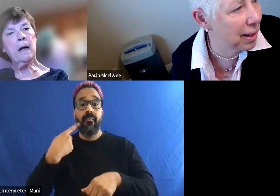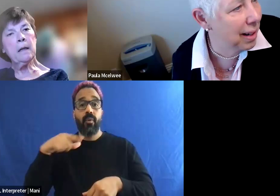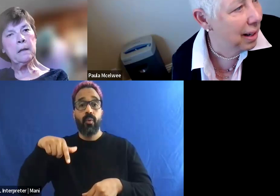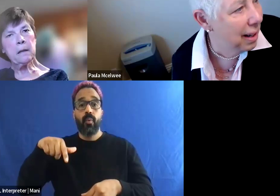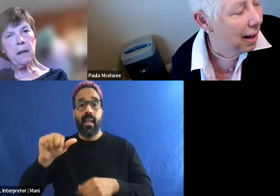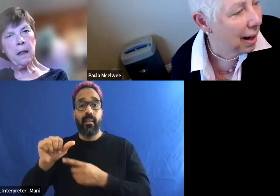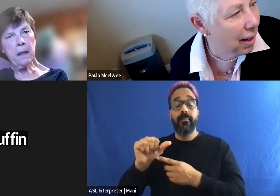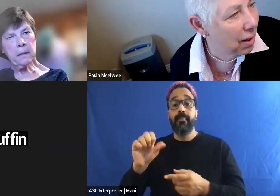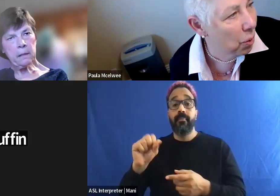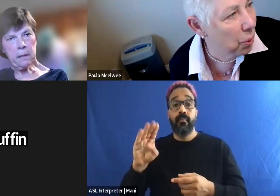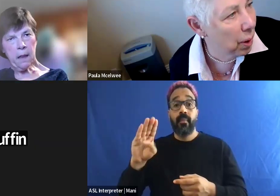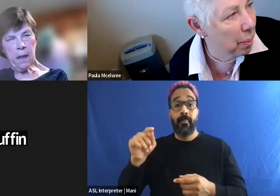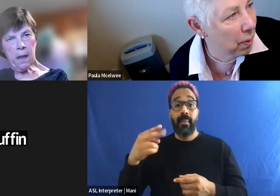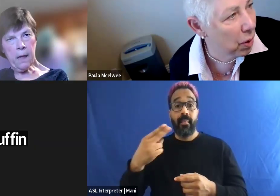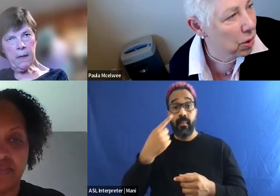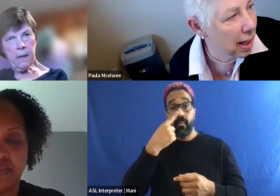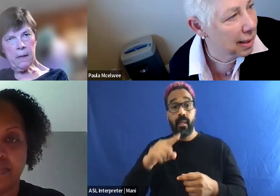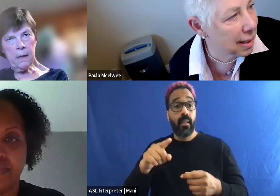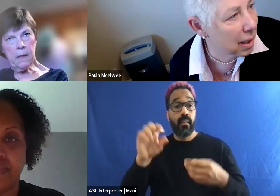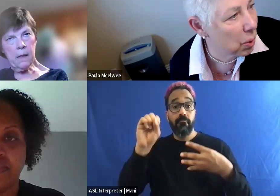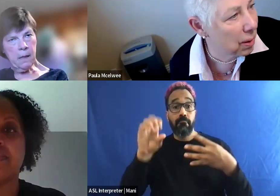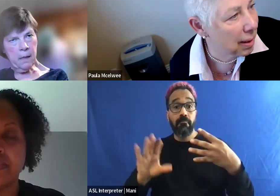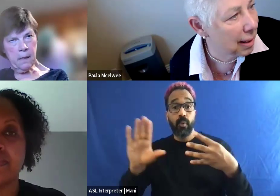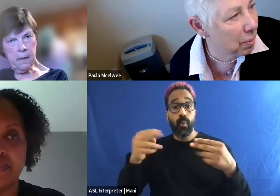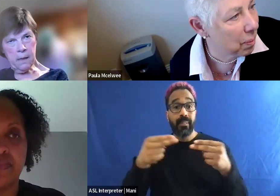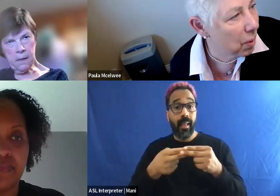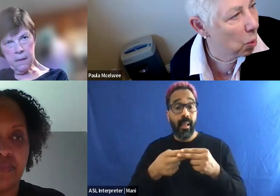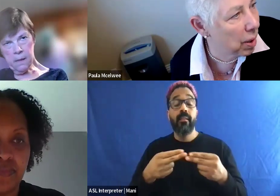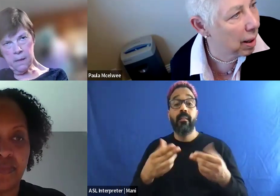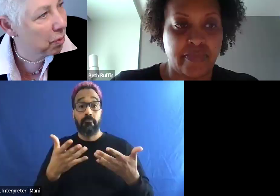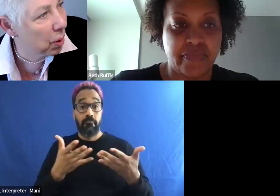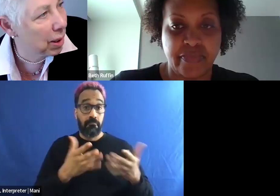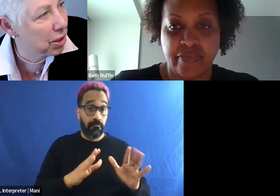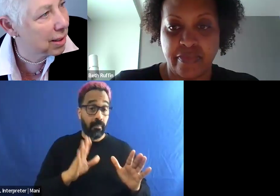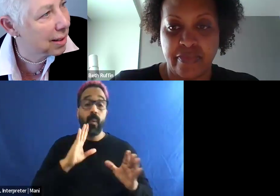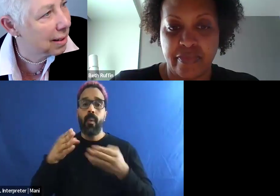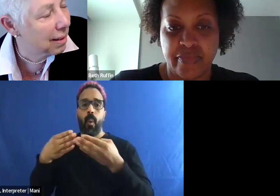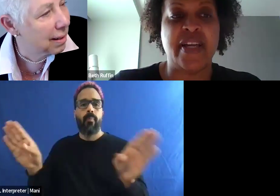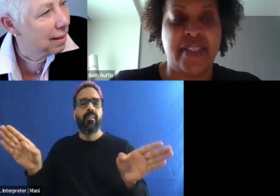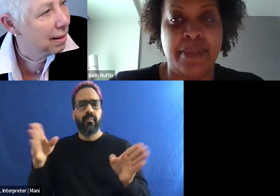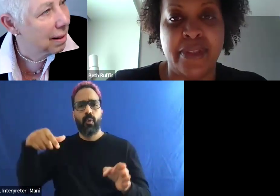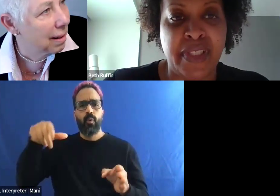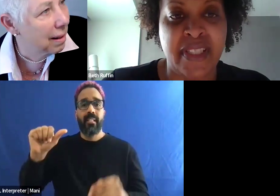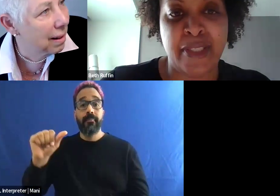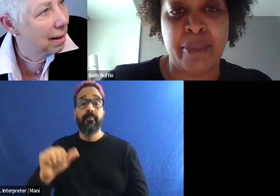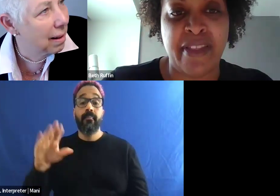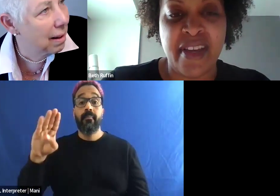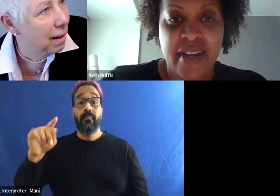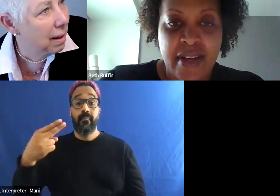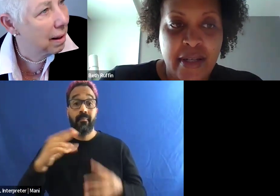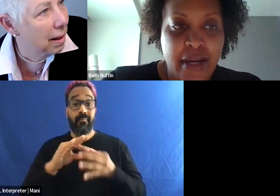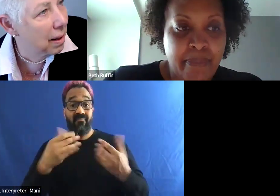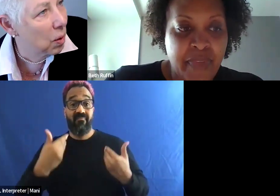if you could go through a couple of your slides and then we'll open it up for questions. Yes, absolutely. This is